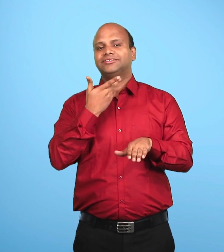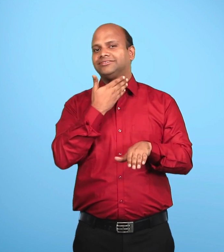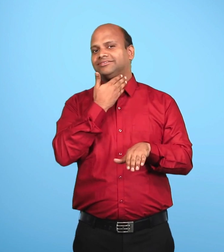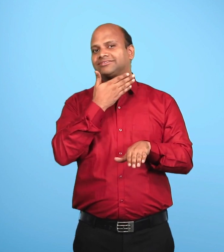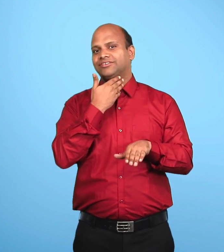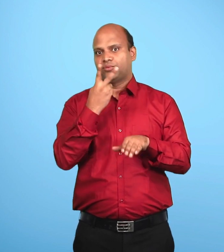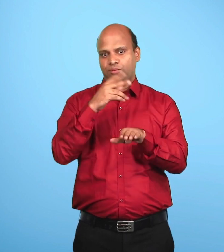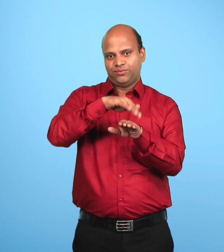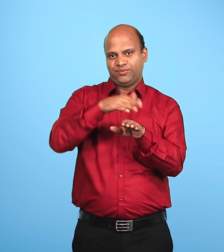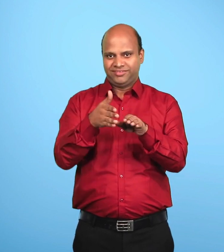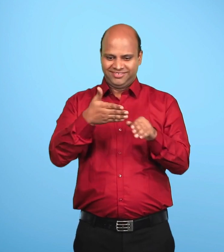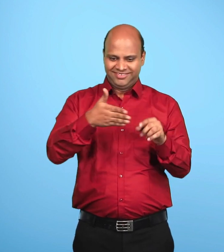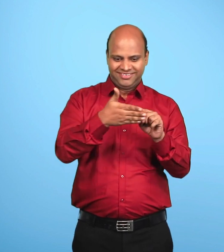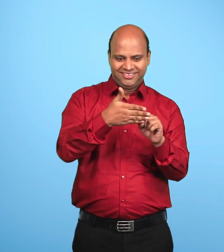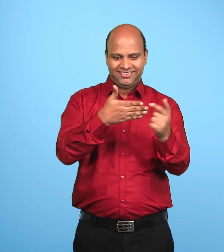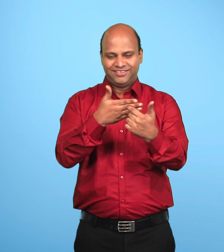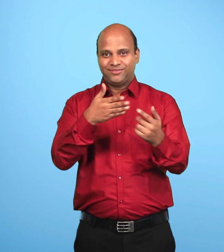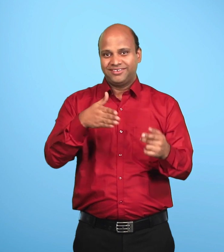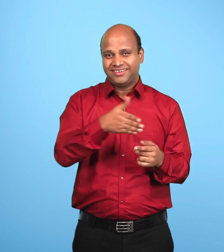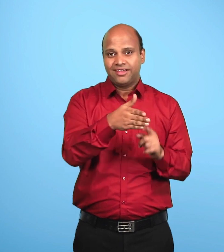features of a fish help it to live inside water,